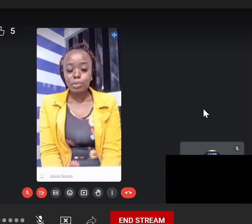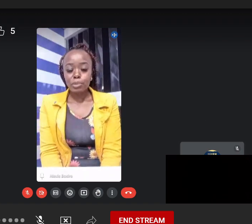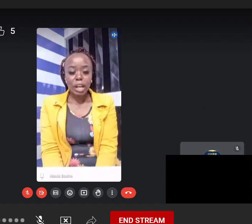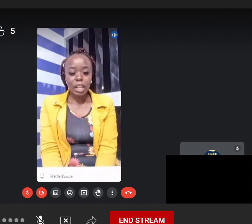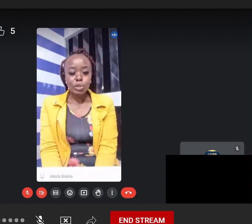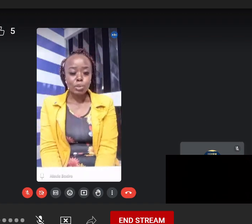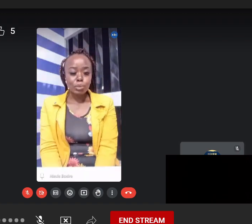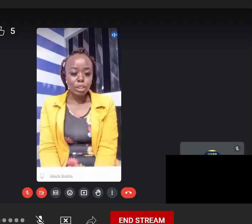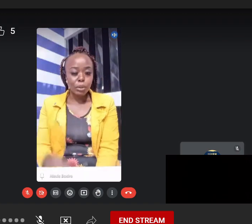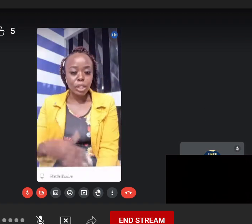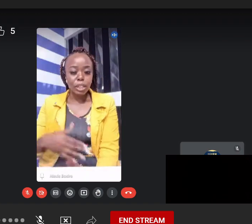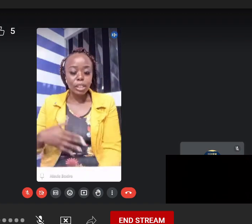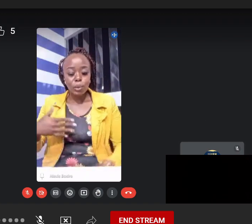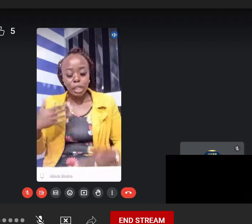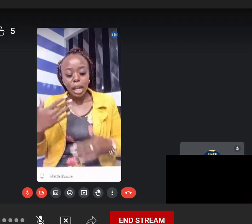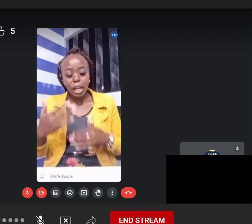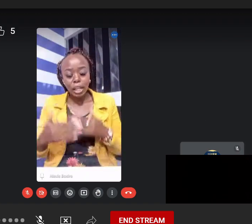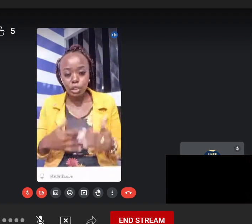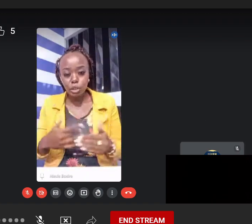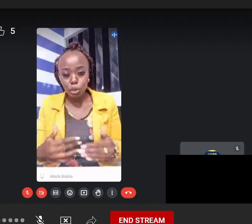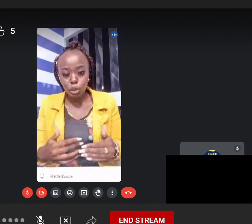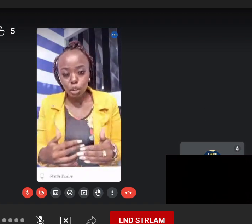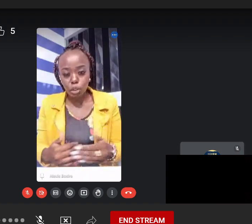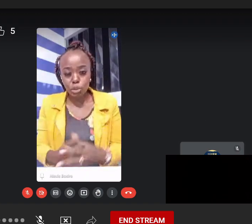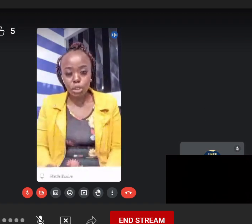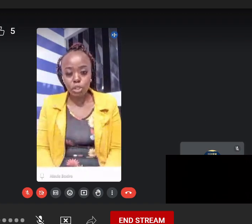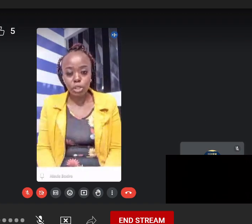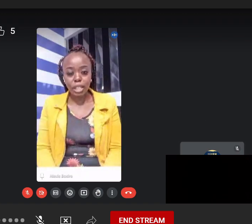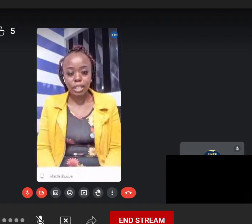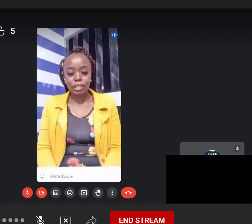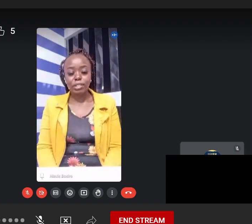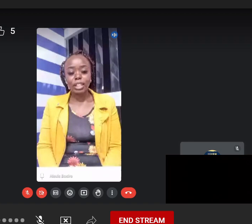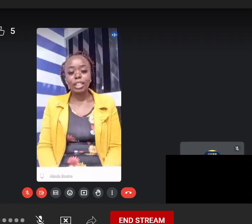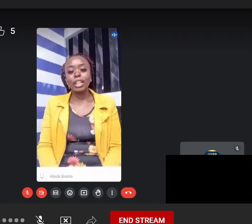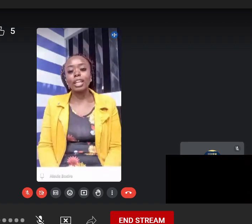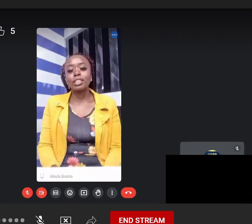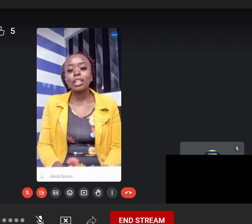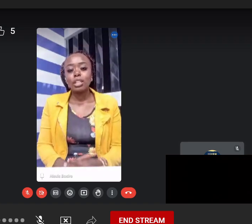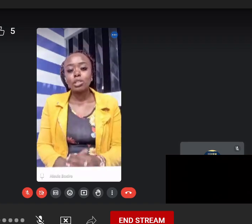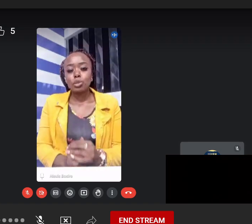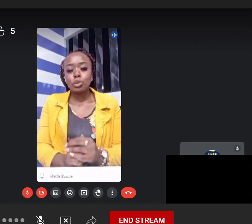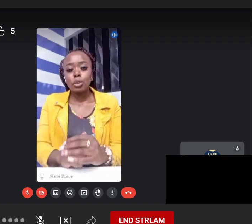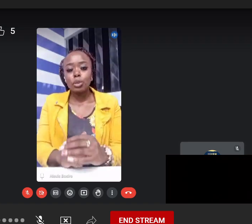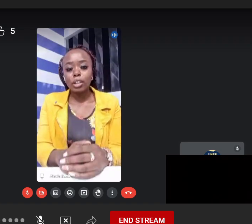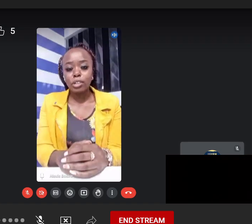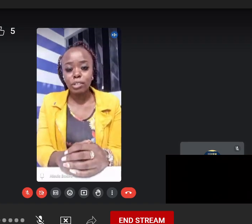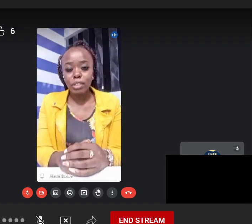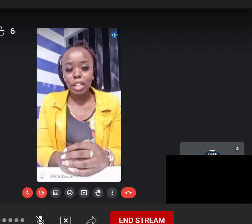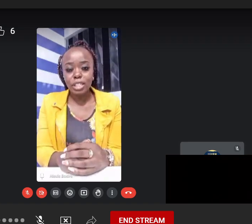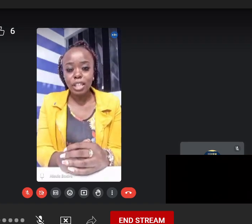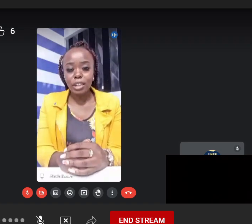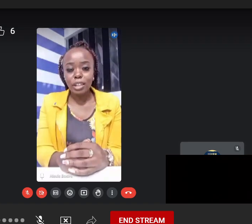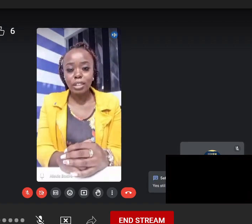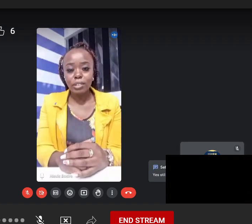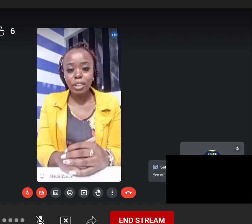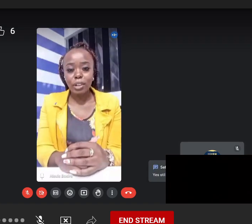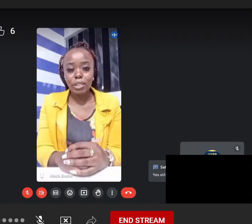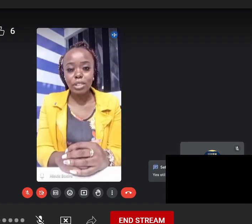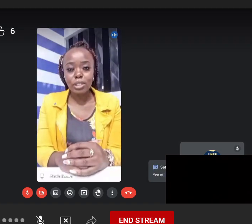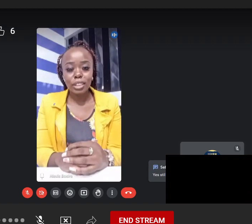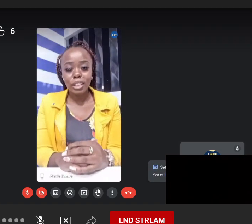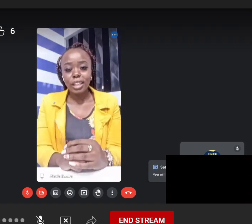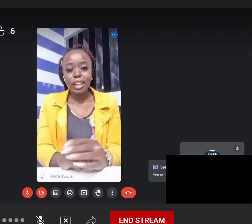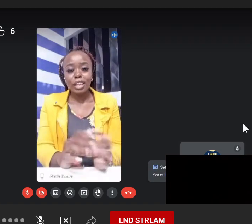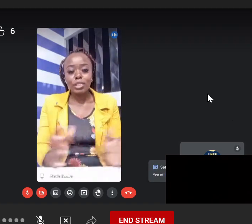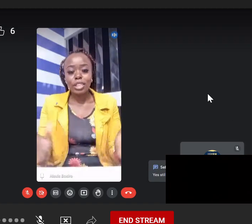But remember, again, tomorrow we'll redo because we also started very late. So I don't know if there is anyone with a